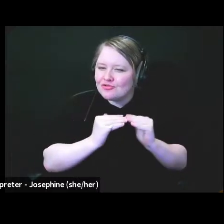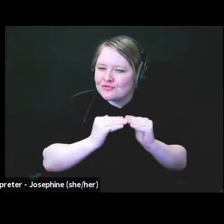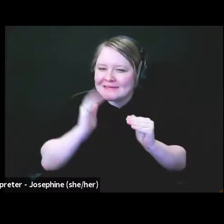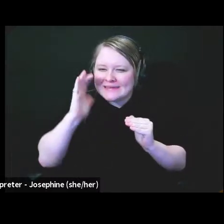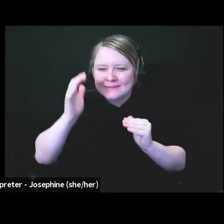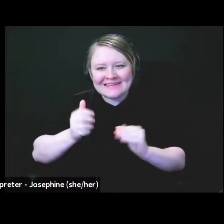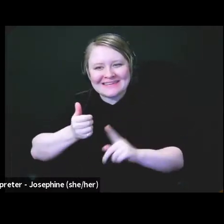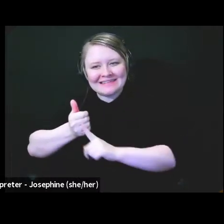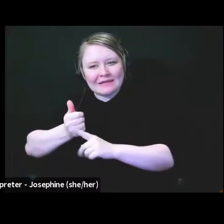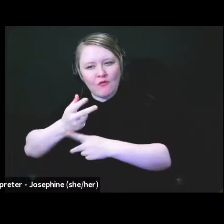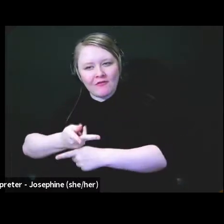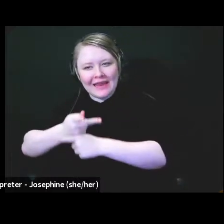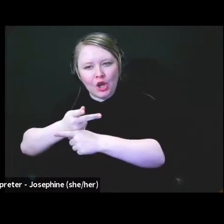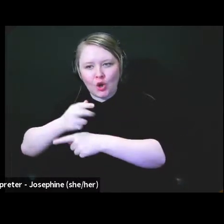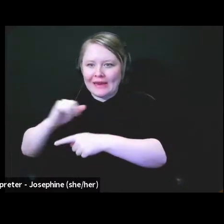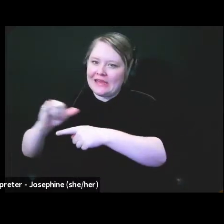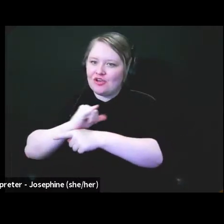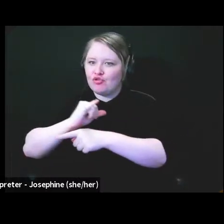industry.